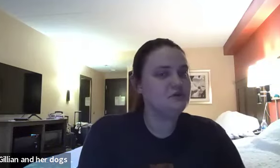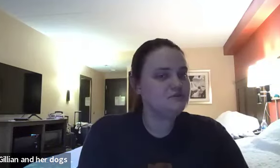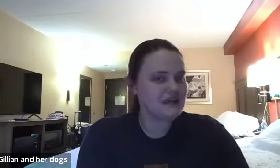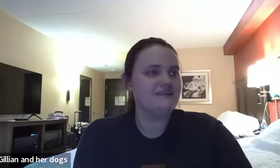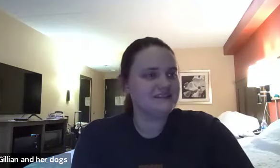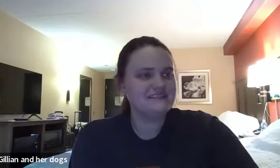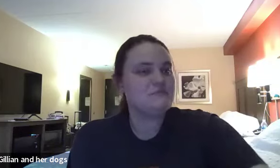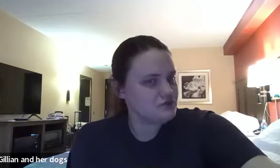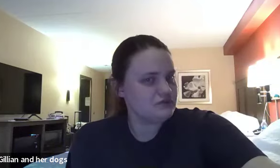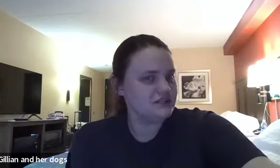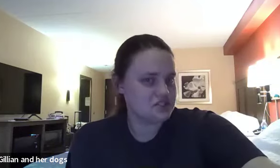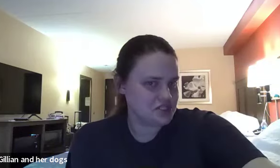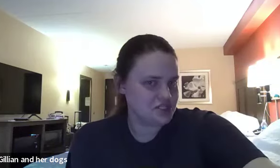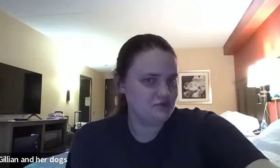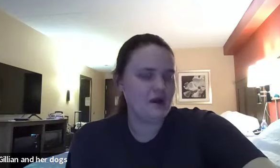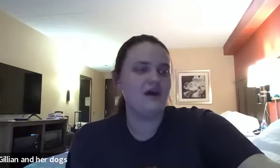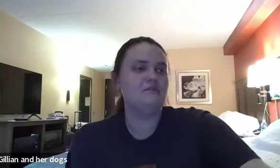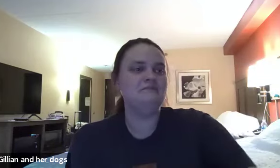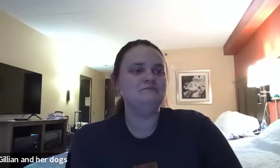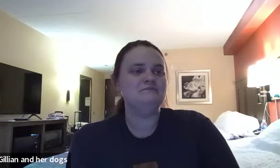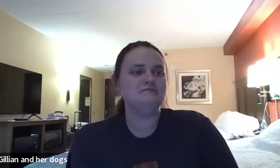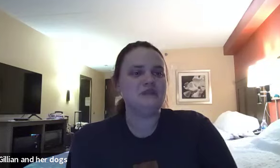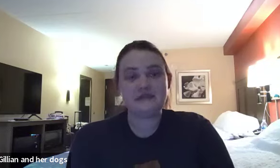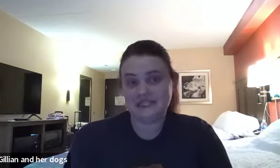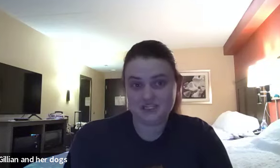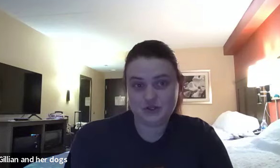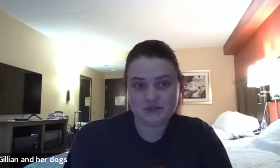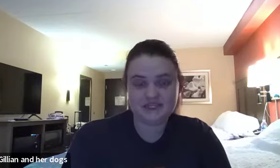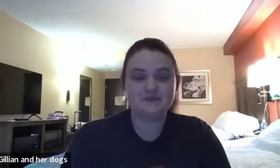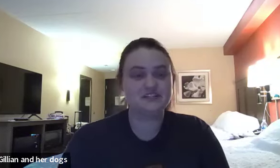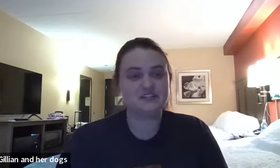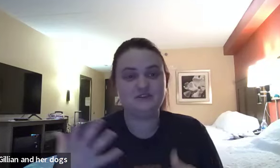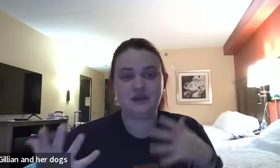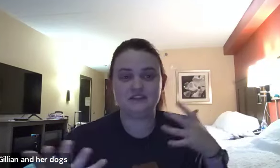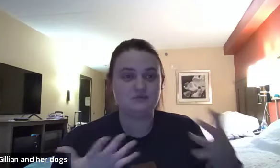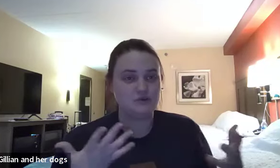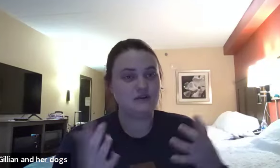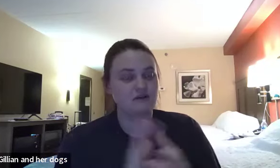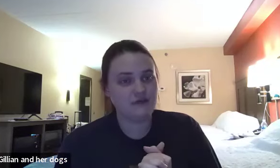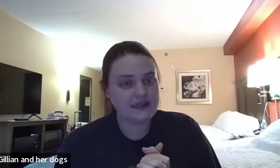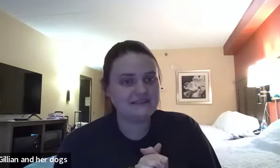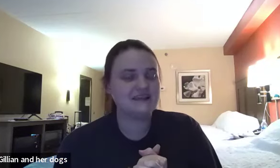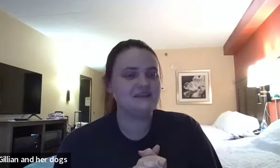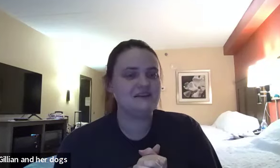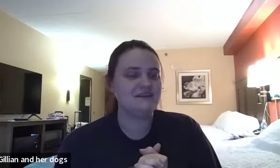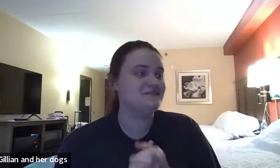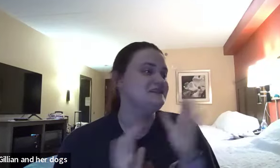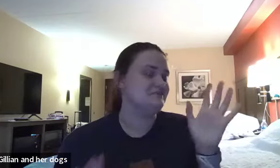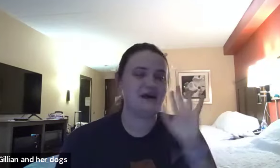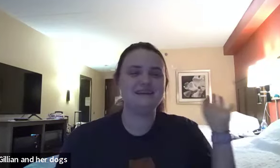most I like to say most will not judge you. They may tease you a bit, especially if you guys are more like friends and kind of thing. Like for example, I can